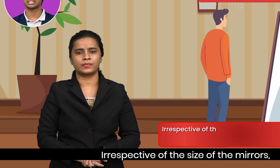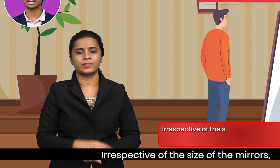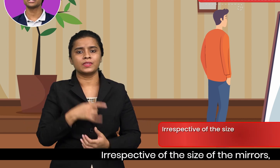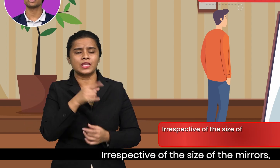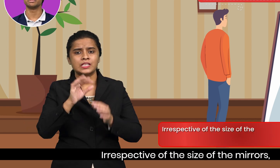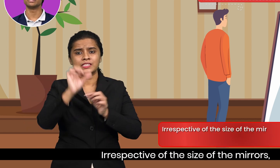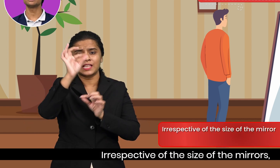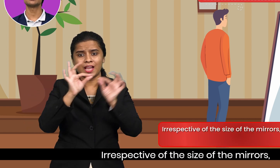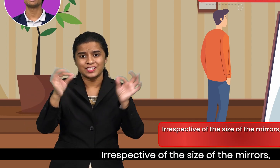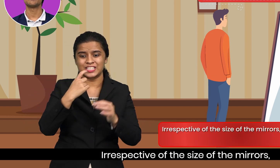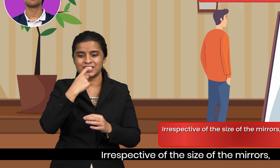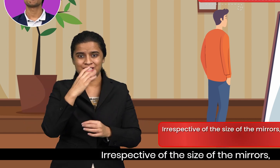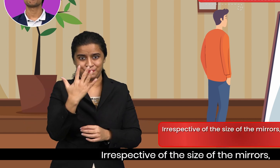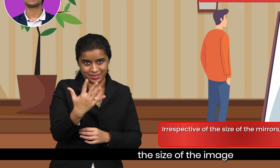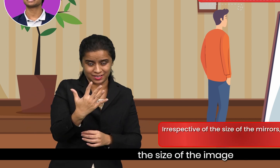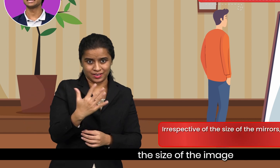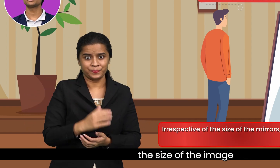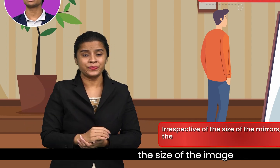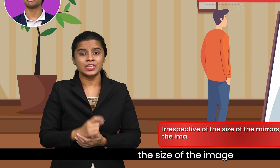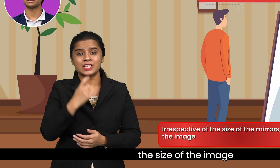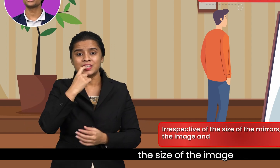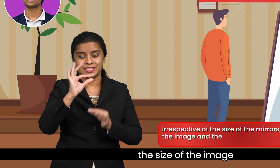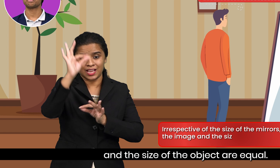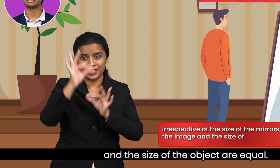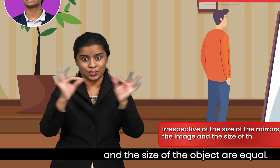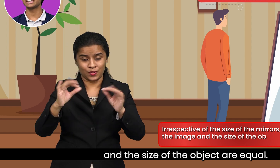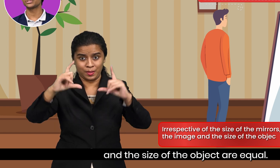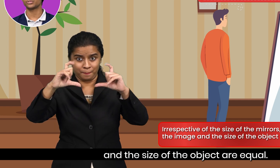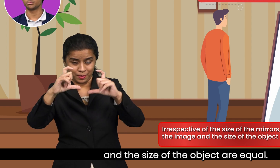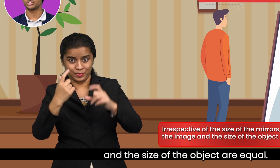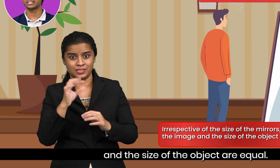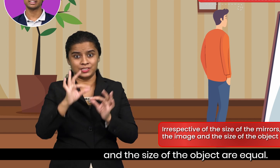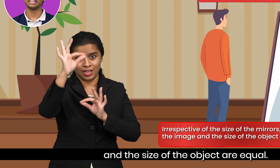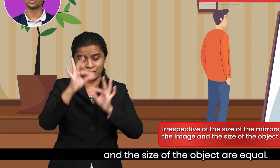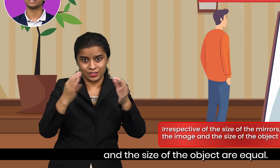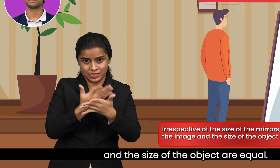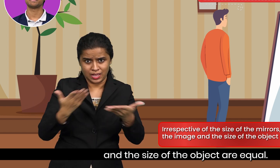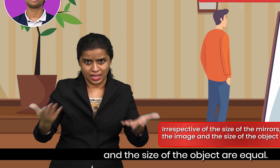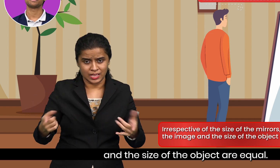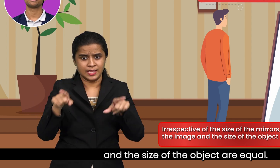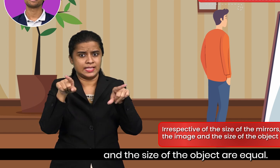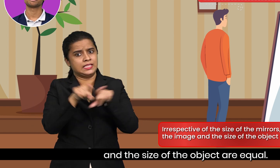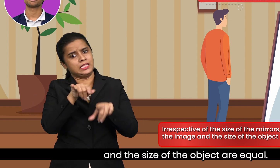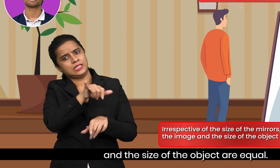Irrespective of the size of the mirrors, the size of the image and the size of the object are equal.